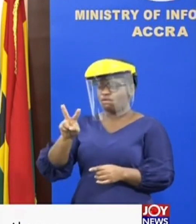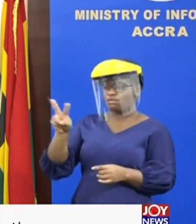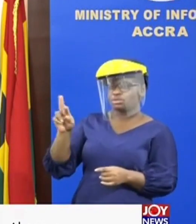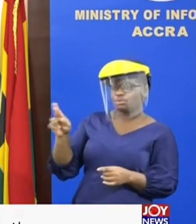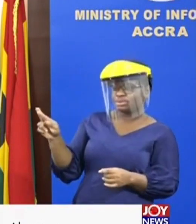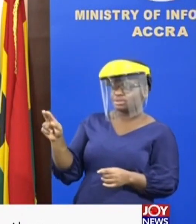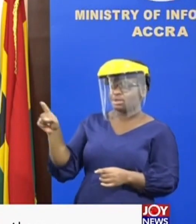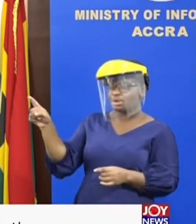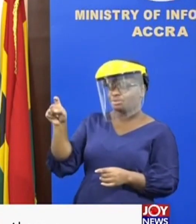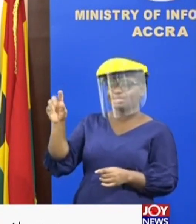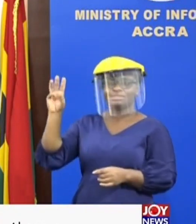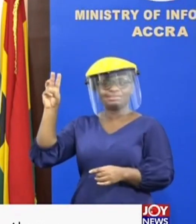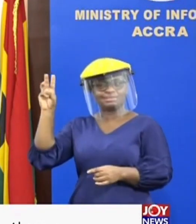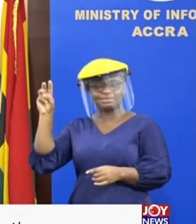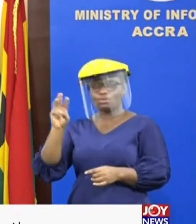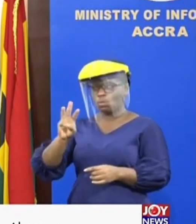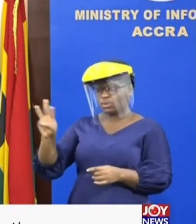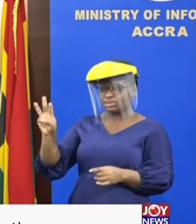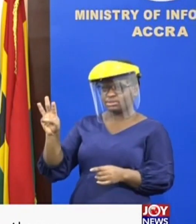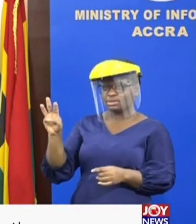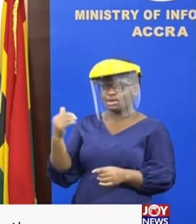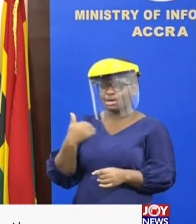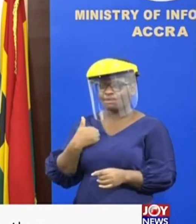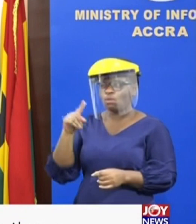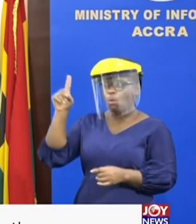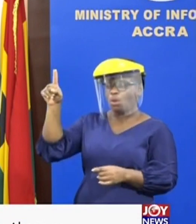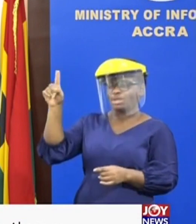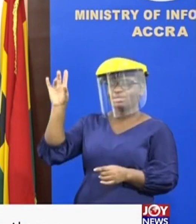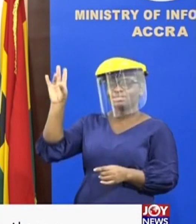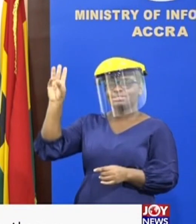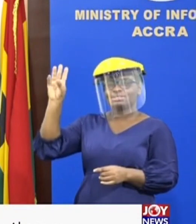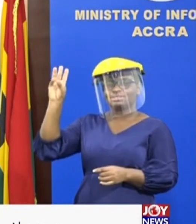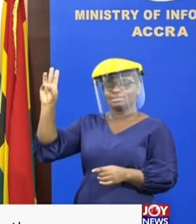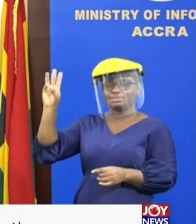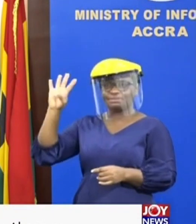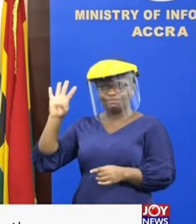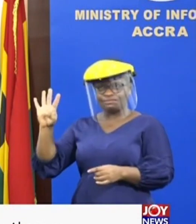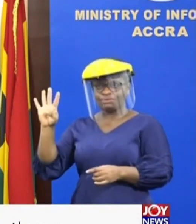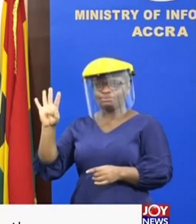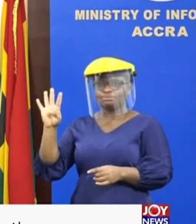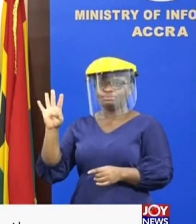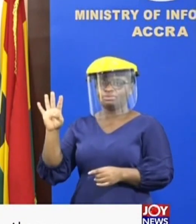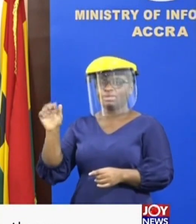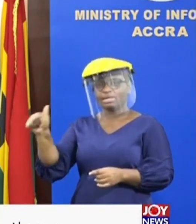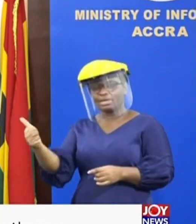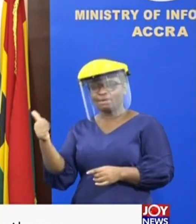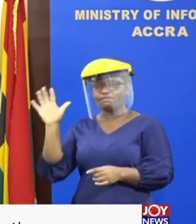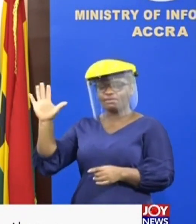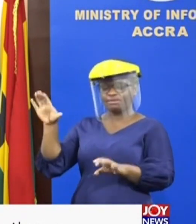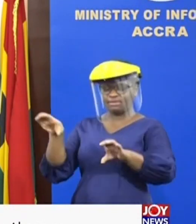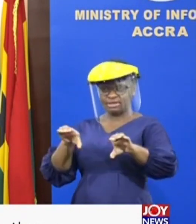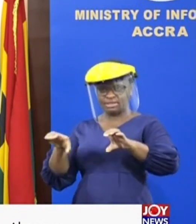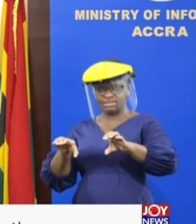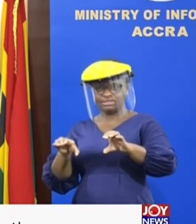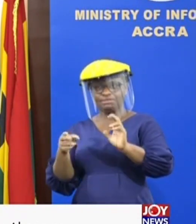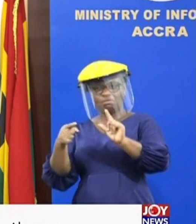has 116. Western has 164, with Western North having 5 active cases.